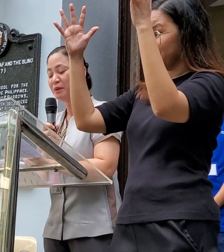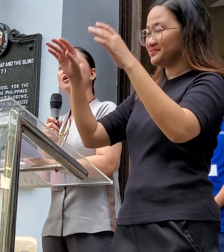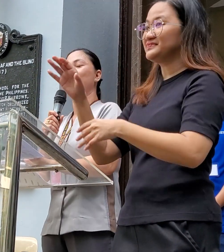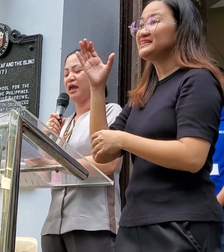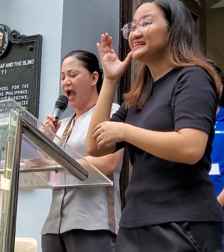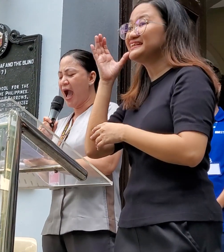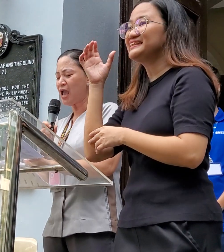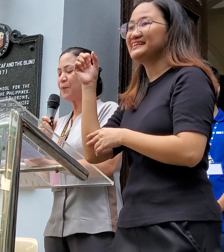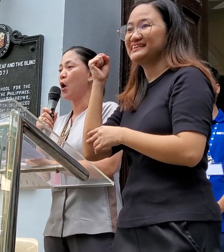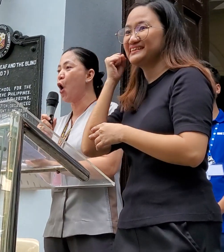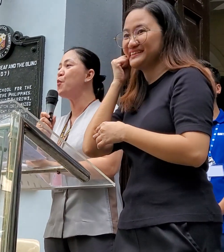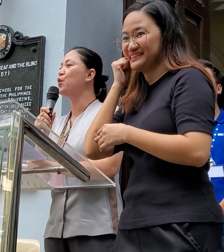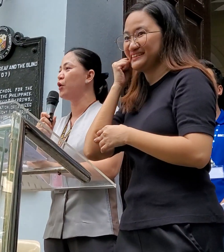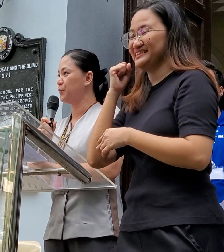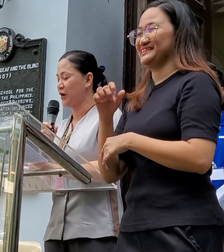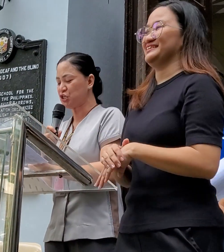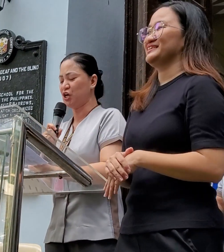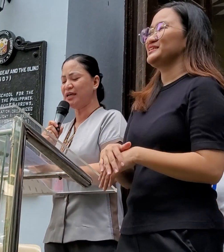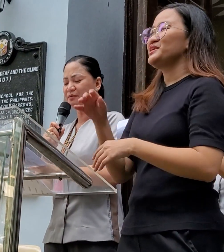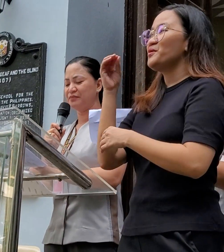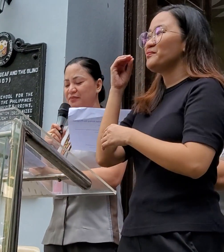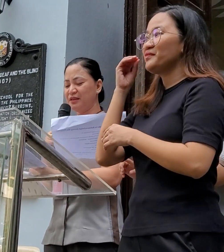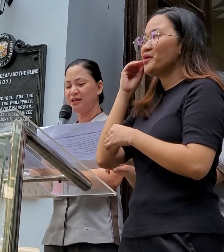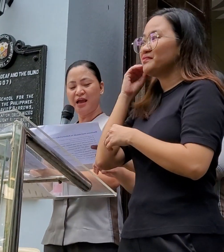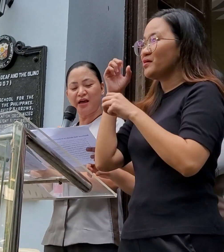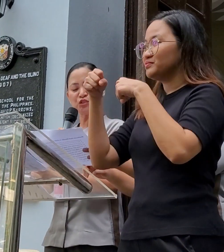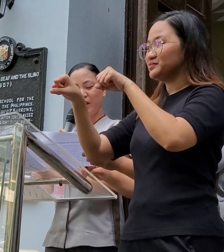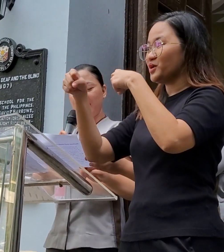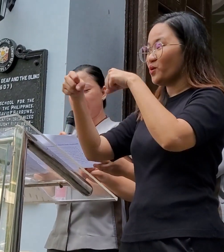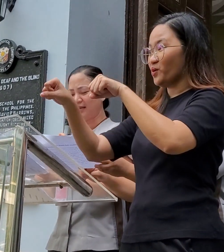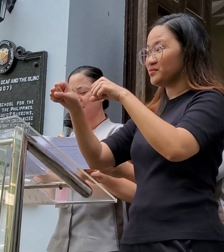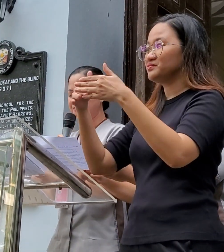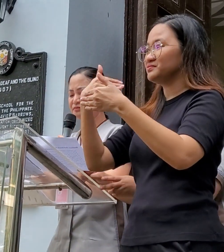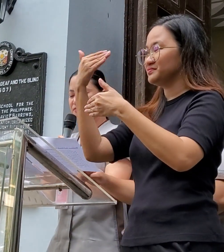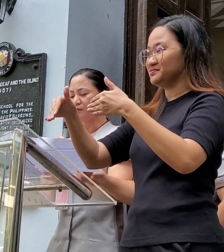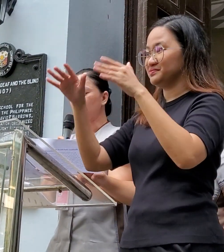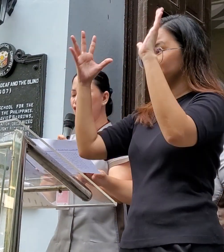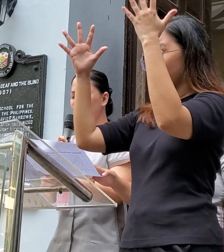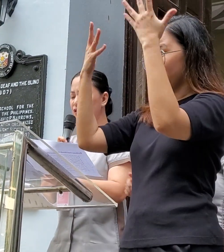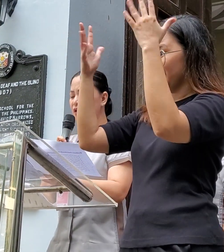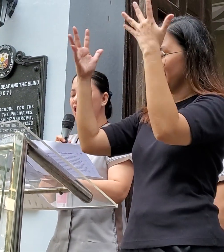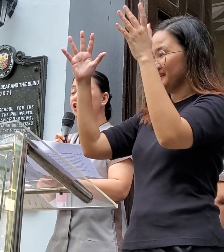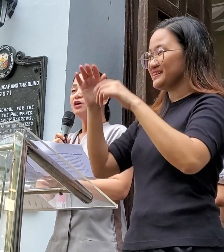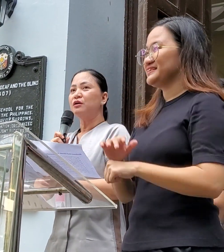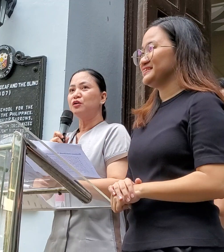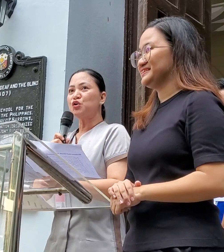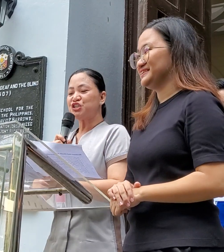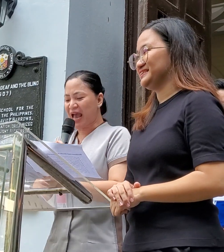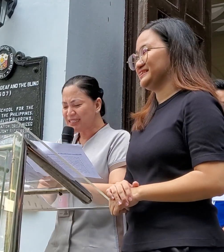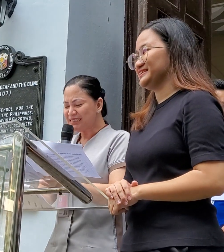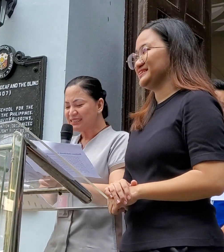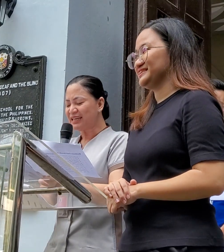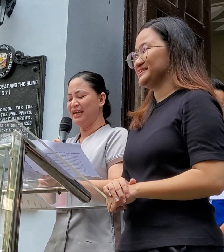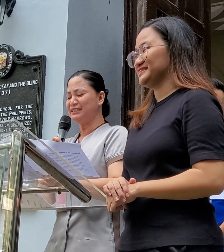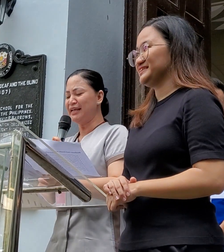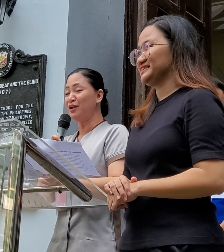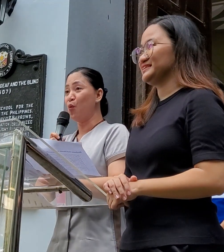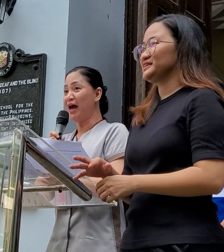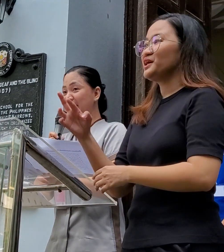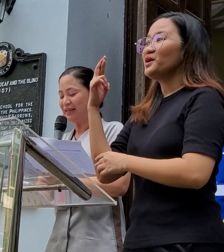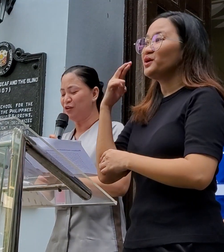Santo Domingo, Hyper Home Corporation. As well as Roshan,